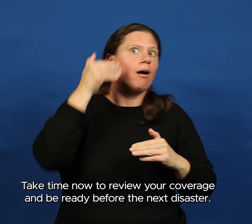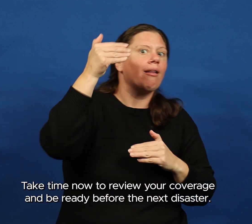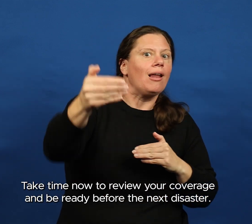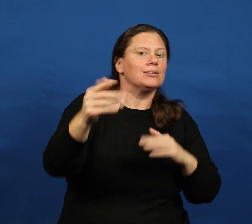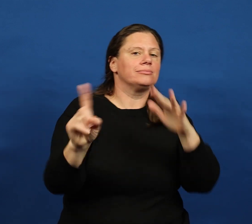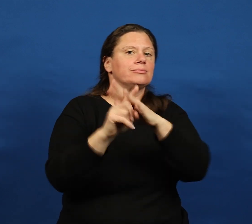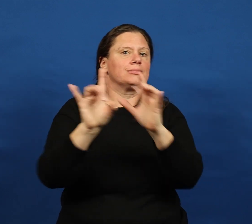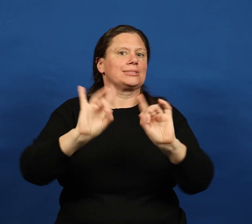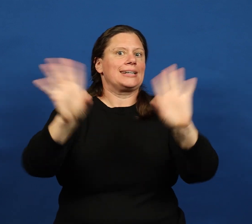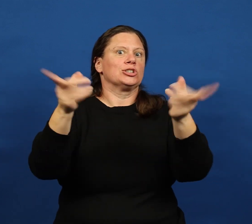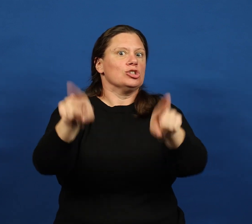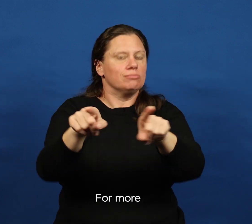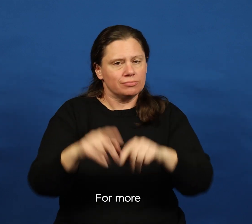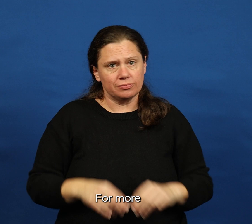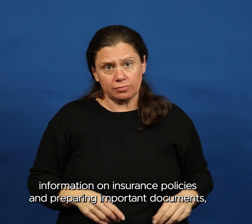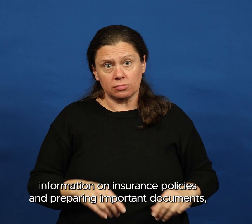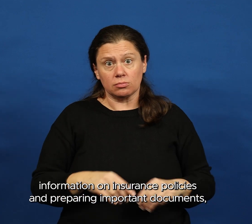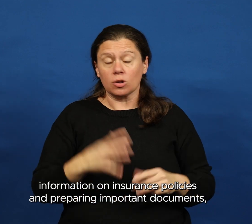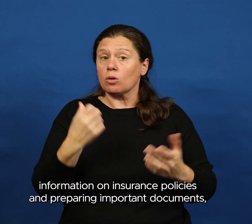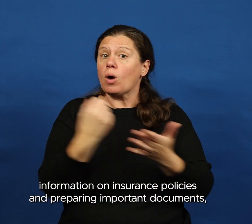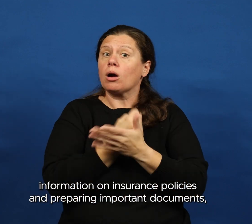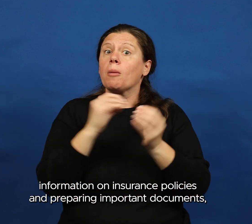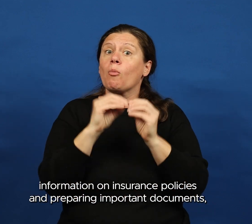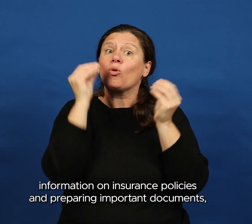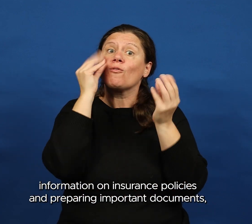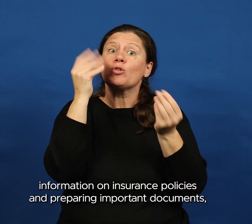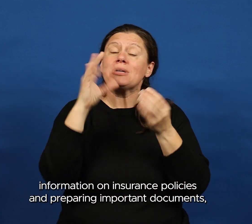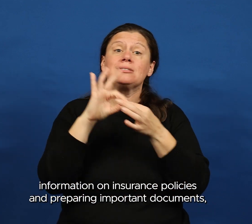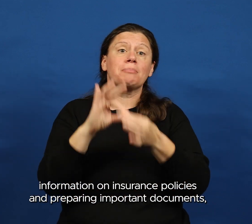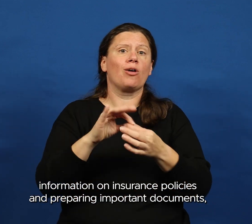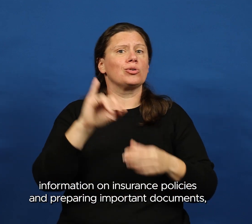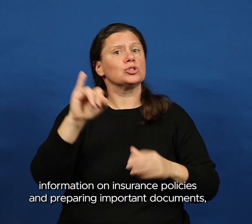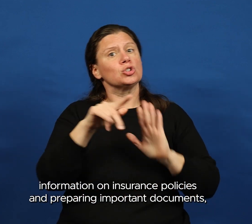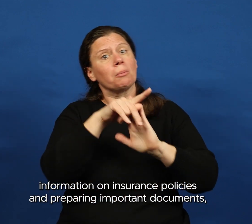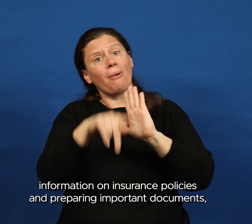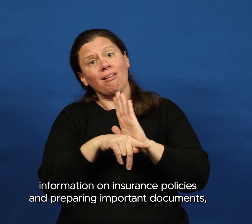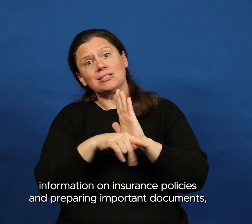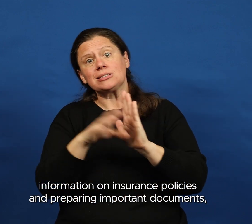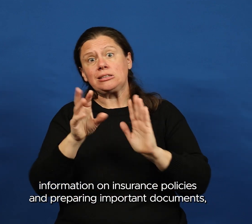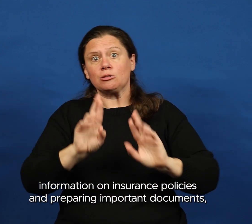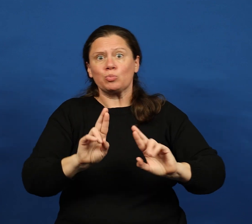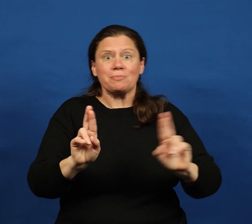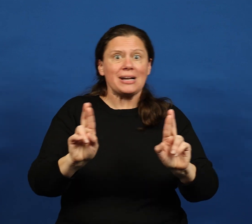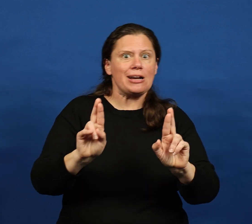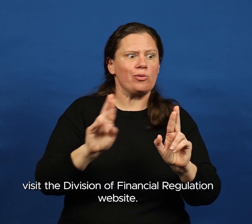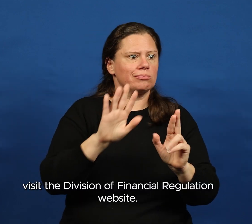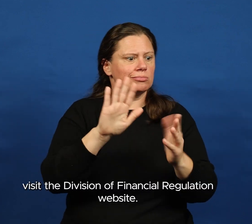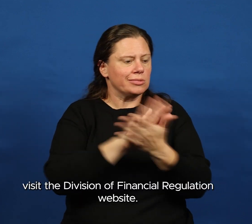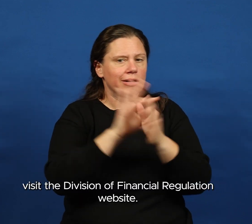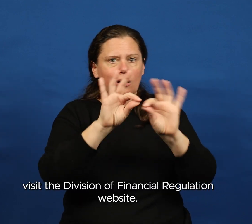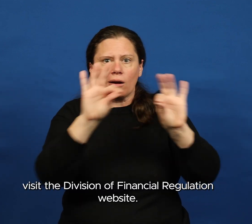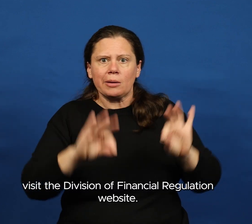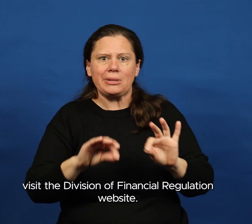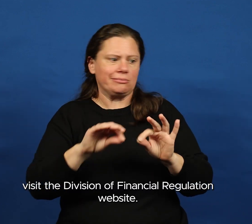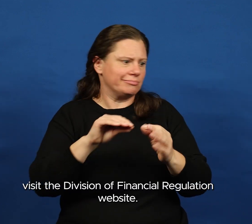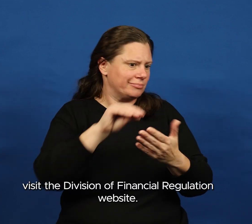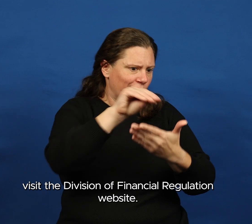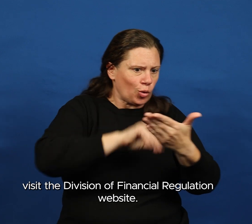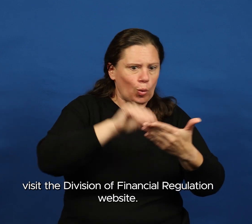disaster. For more information on insurance policies and preparing important documents, visit the Division of Financial